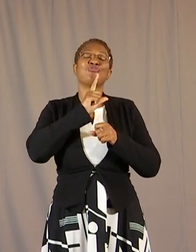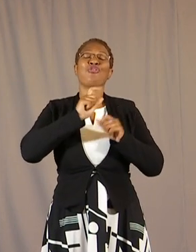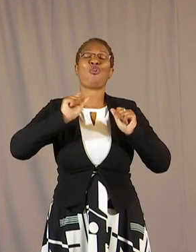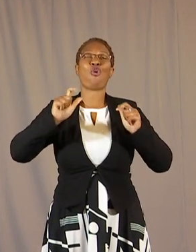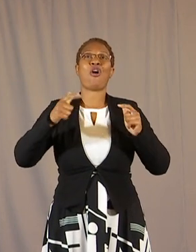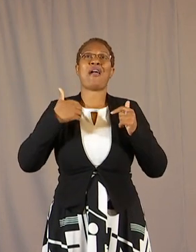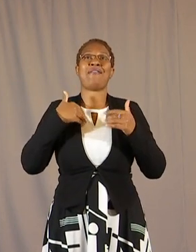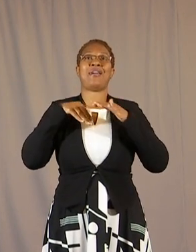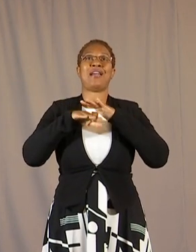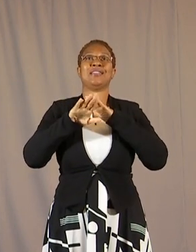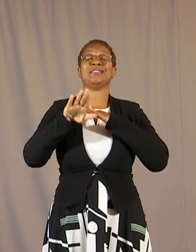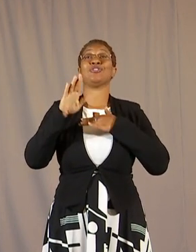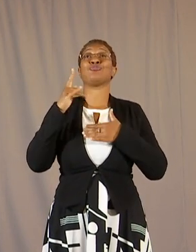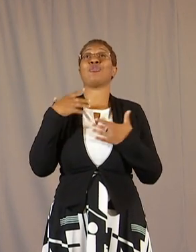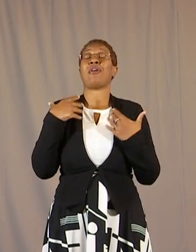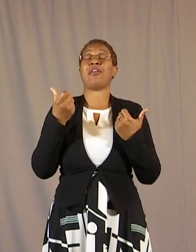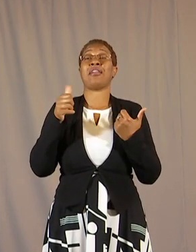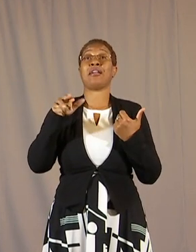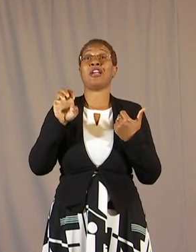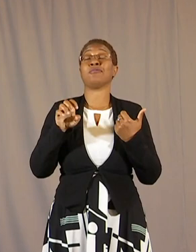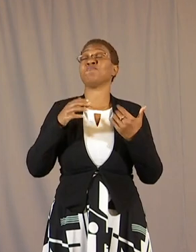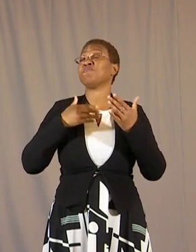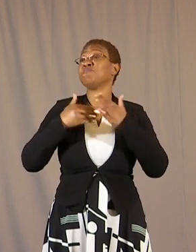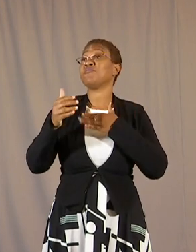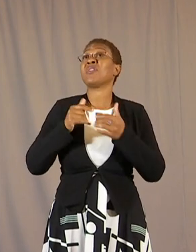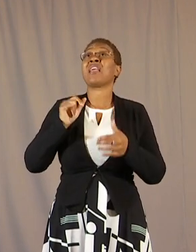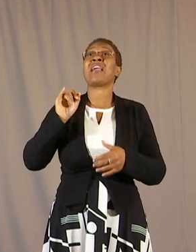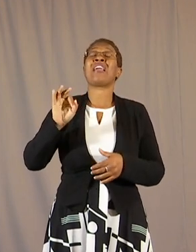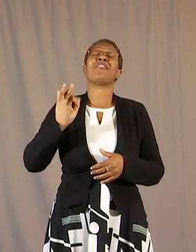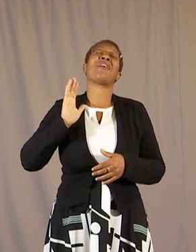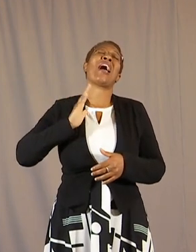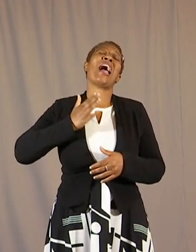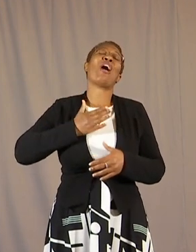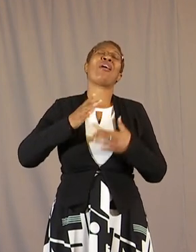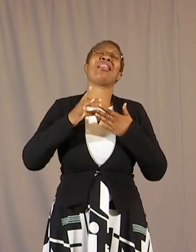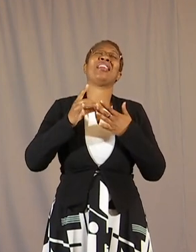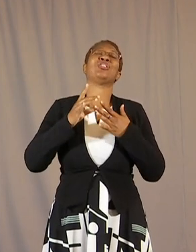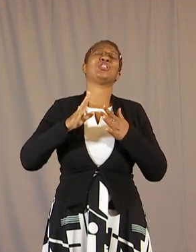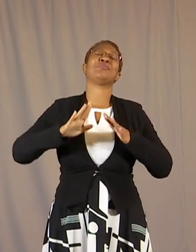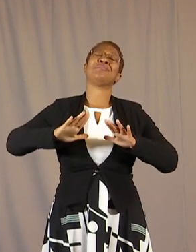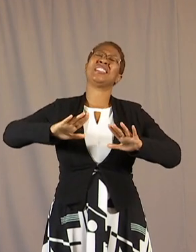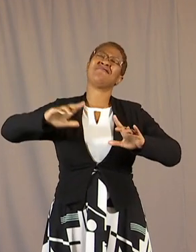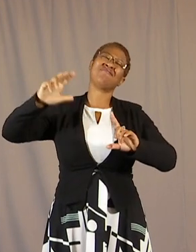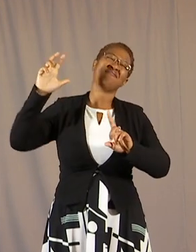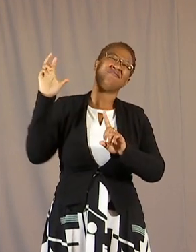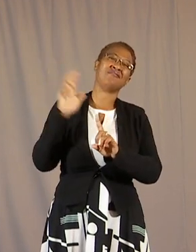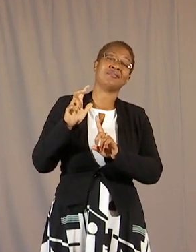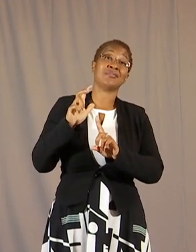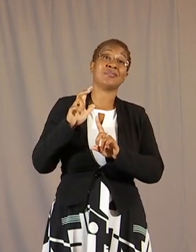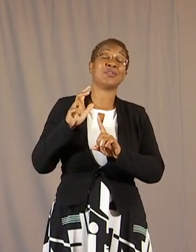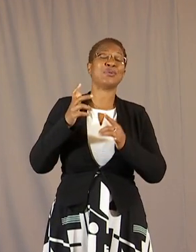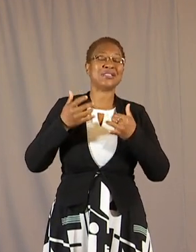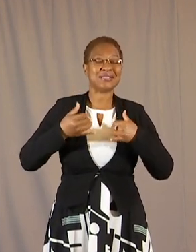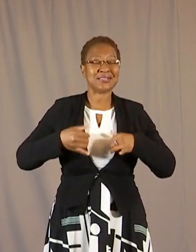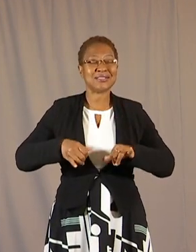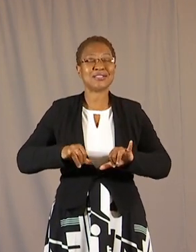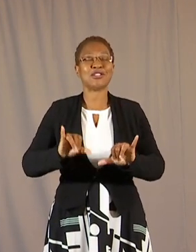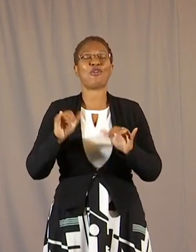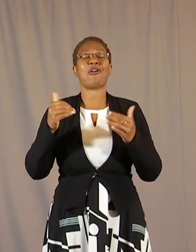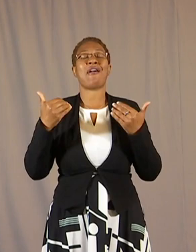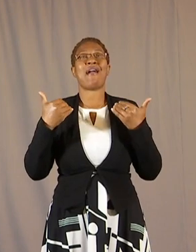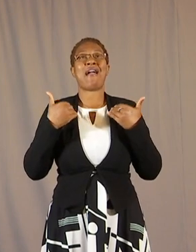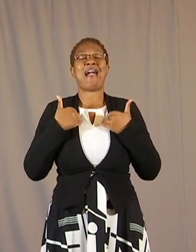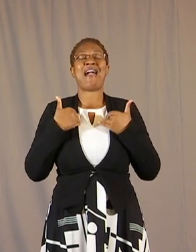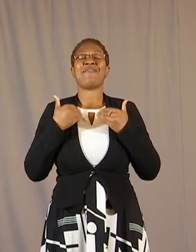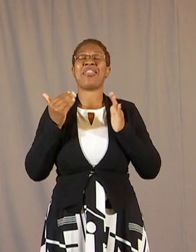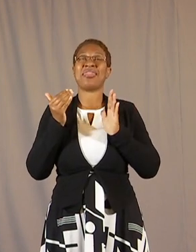healthcare. In spite of having a phenomenal leadership here in the state of Michigan, we still have thousands and thousands do not